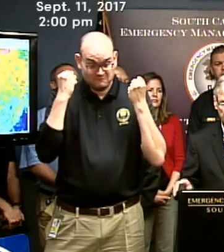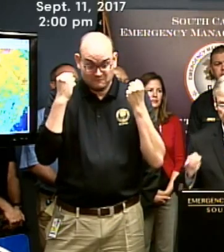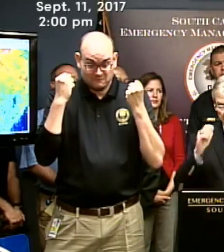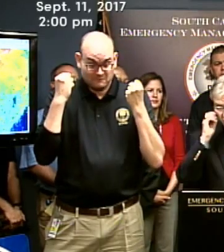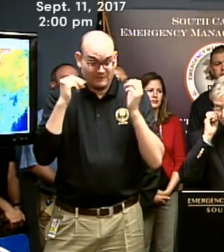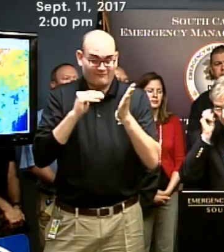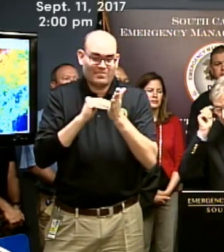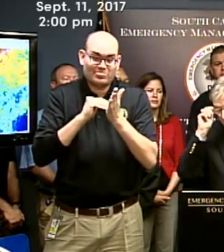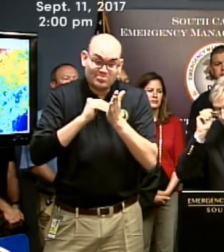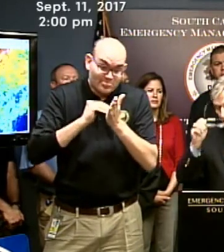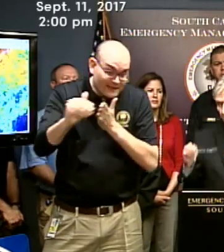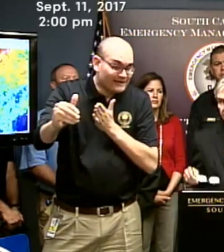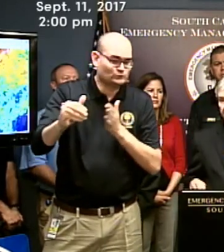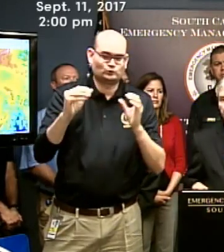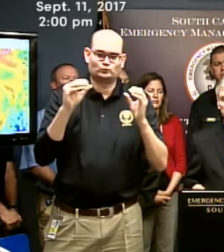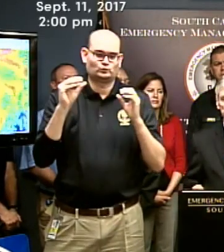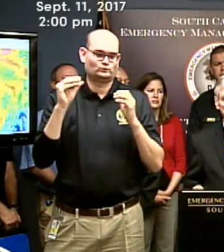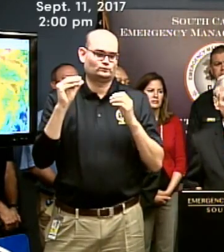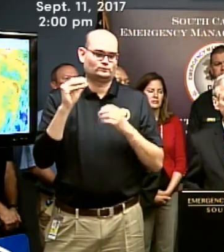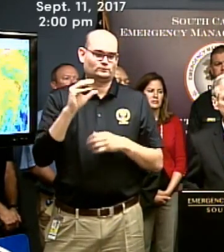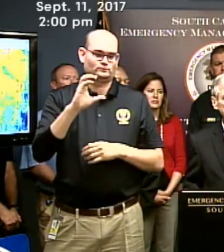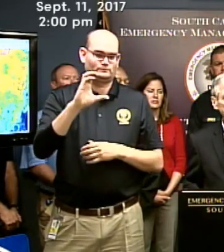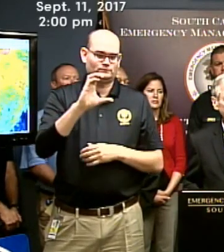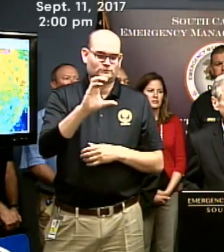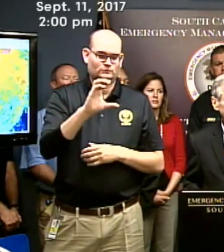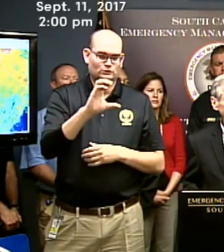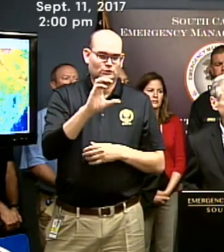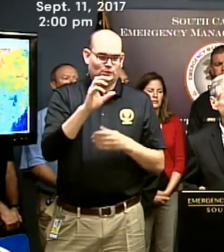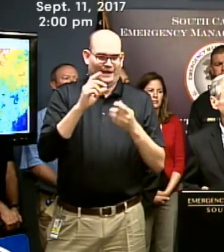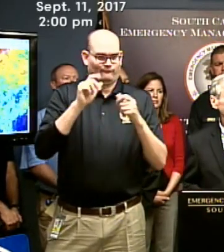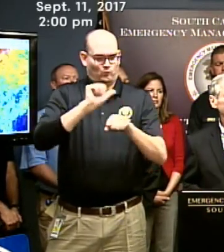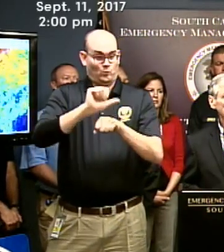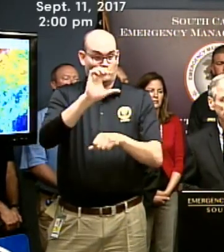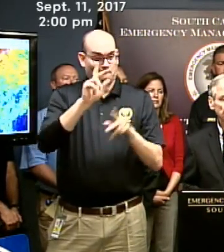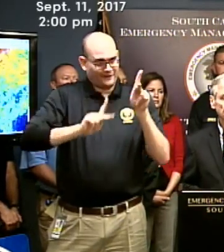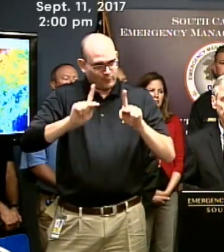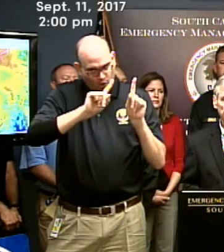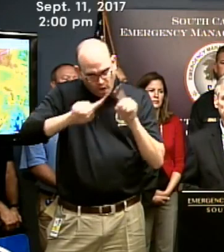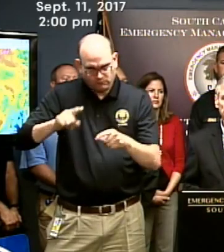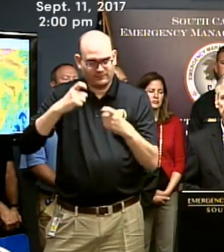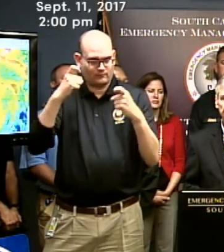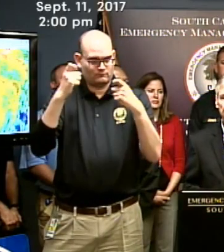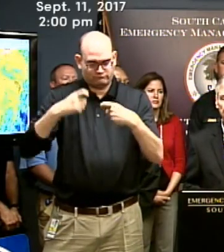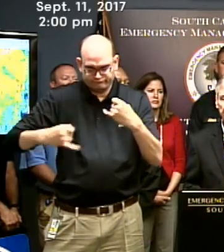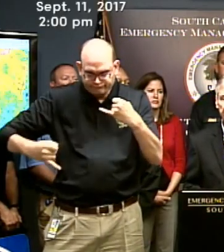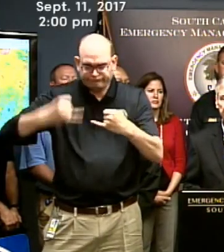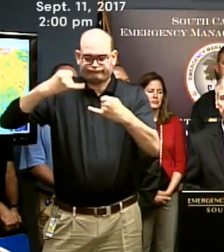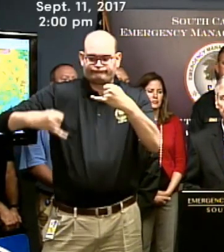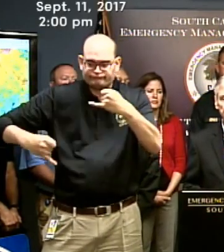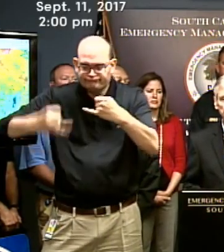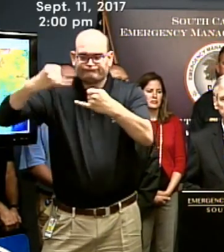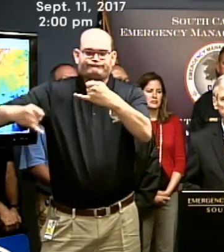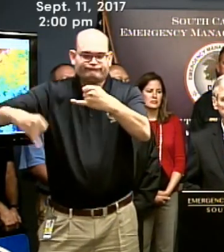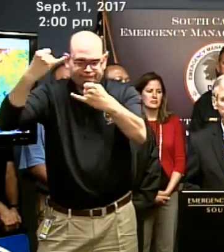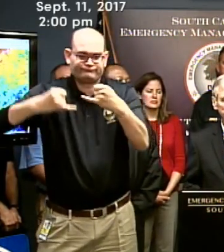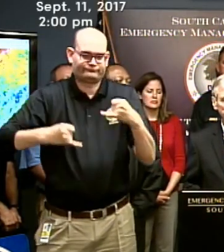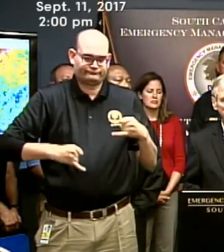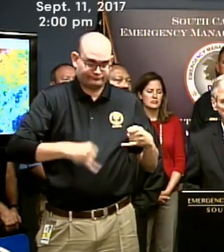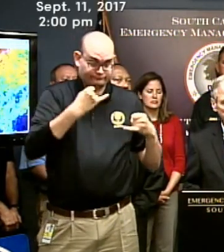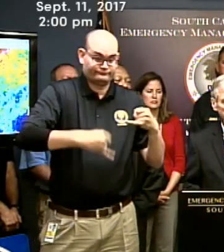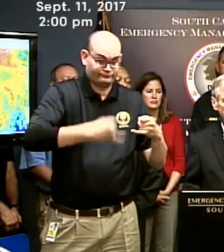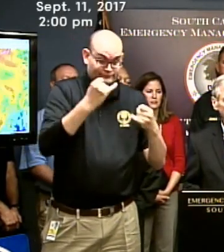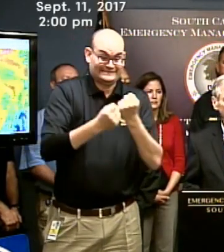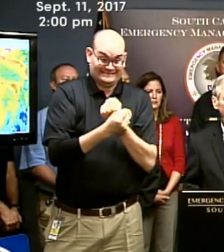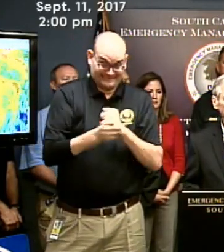over 9,000. You'll see them back out there as soon as it's safe to go back out.